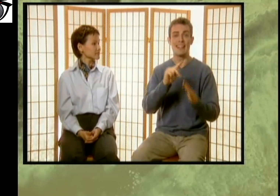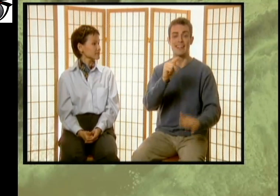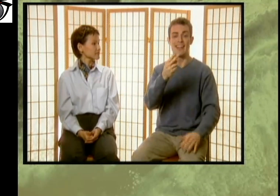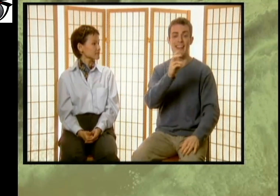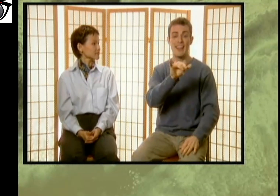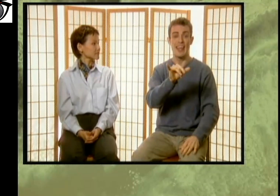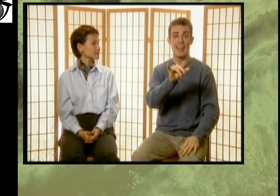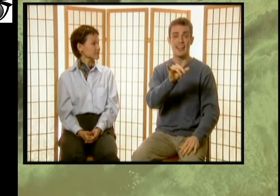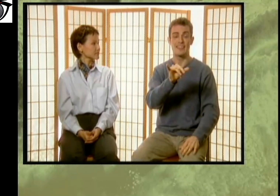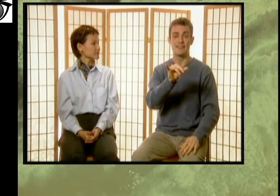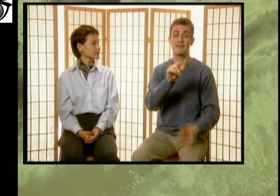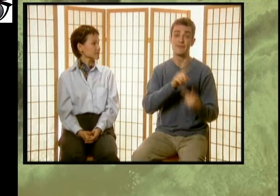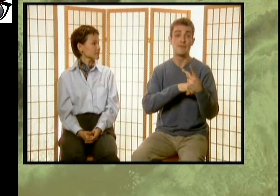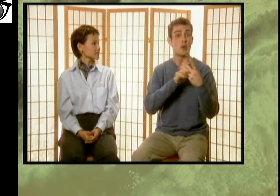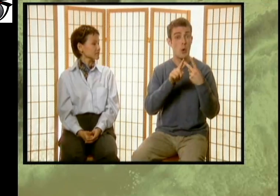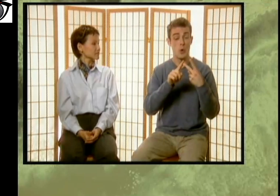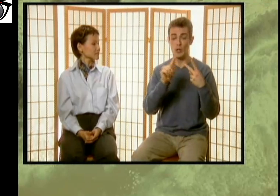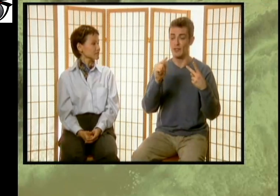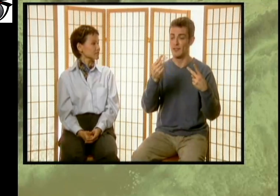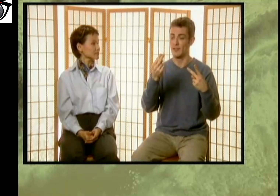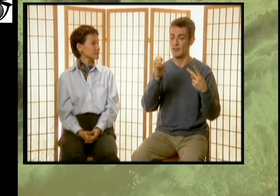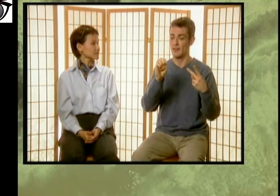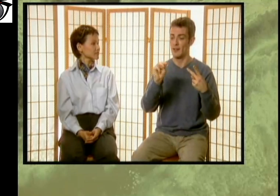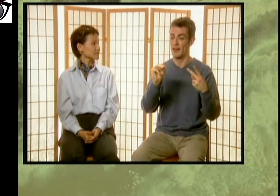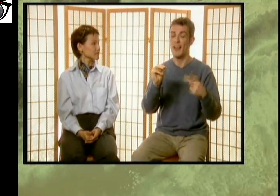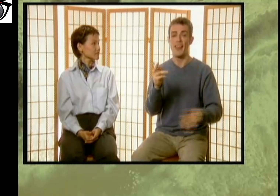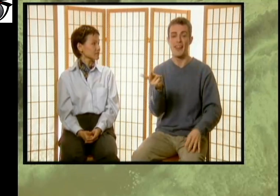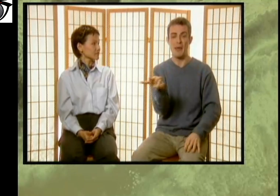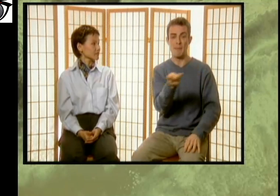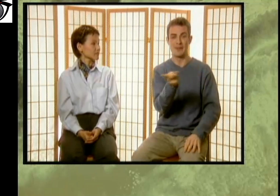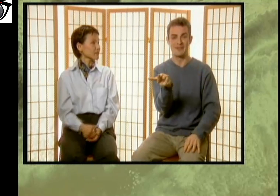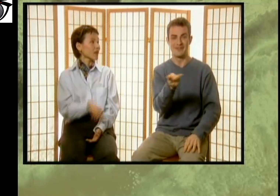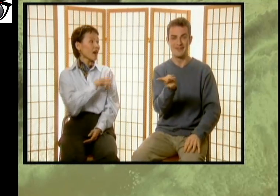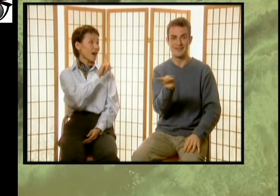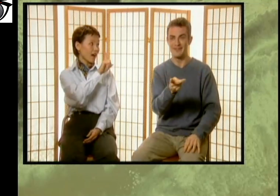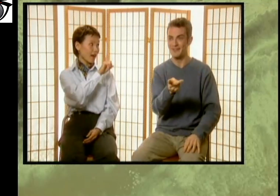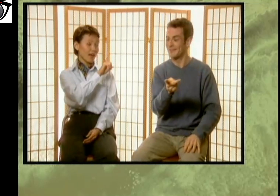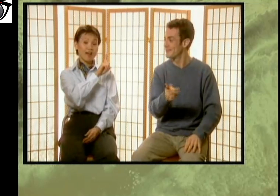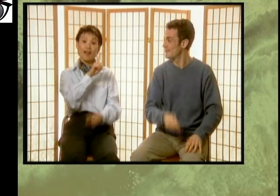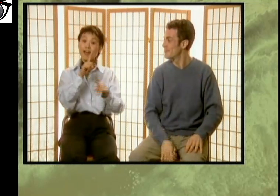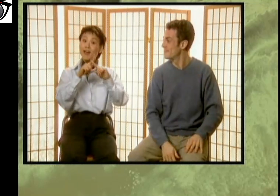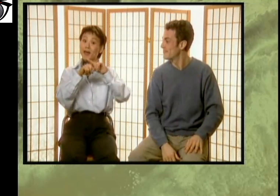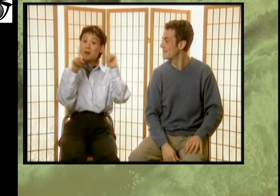to mean they or them.